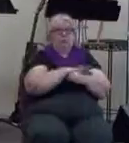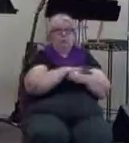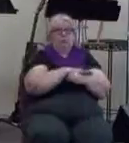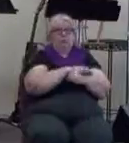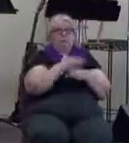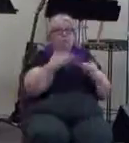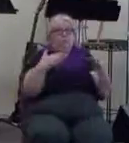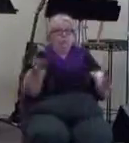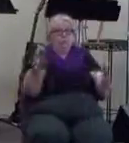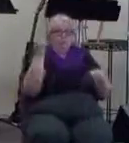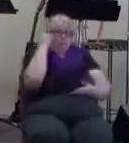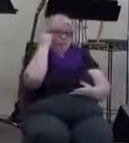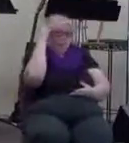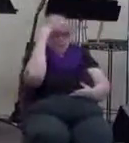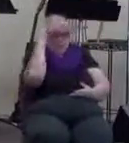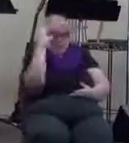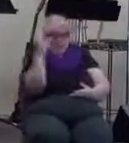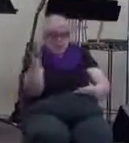preach, preach Jesus.